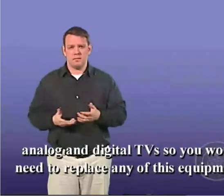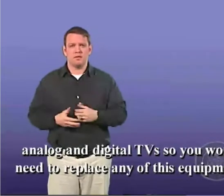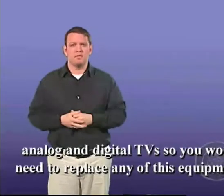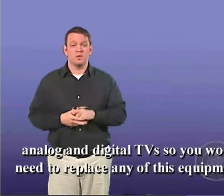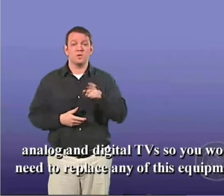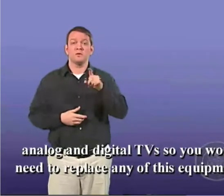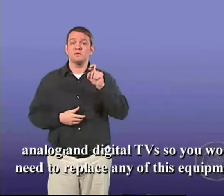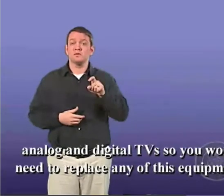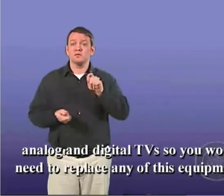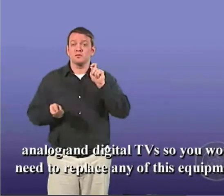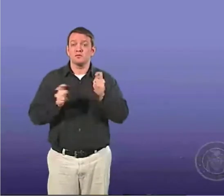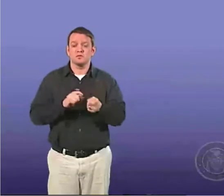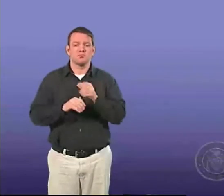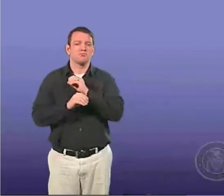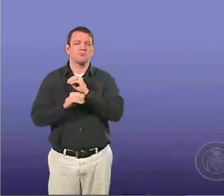this equipment.